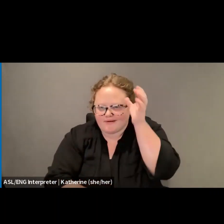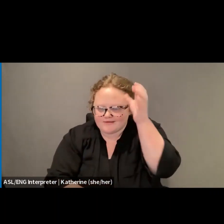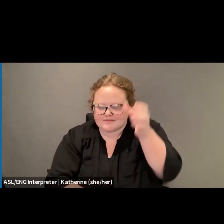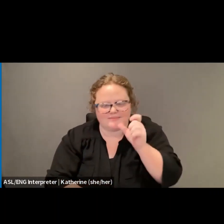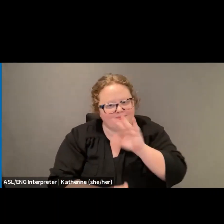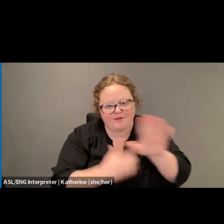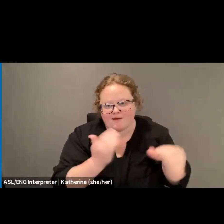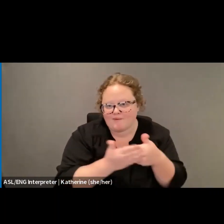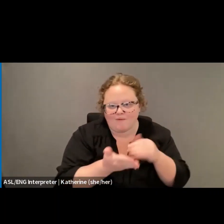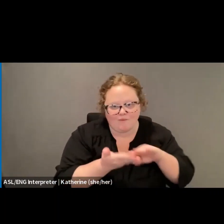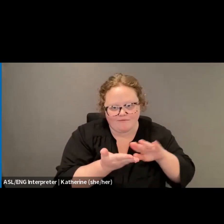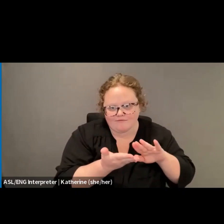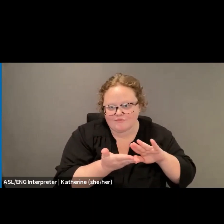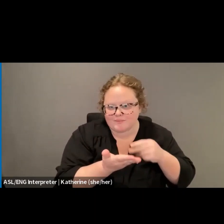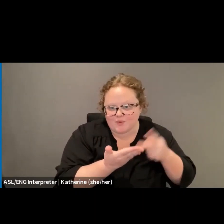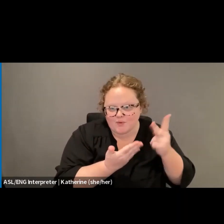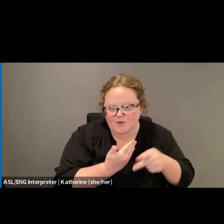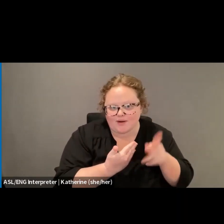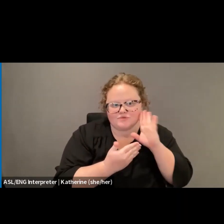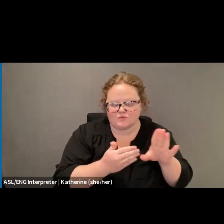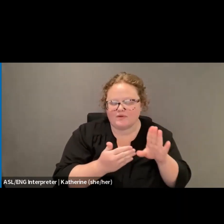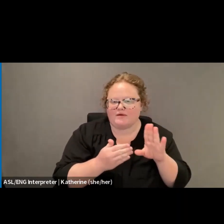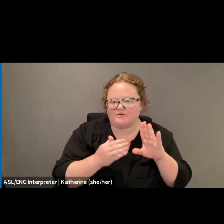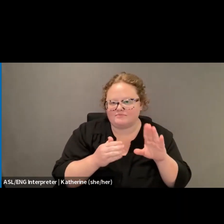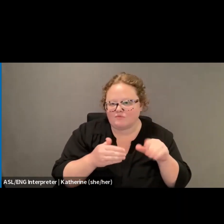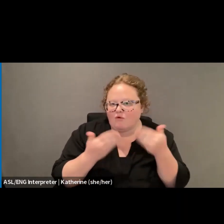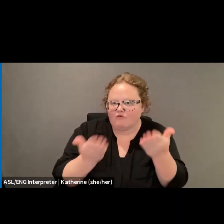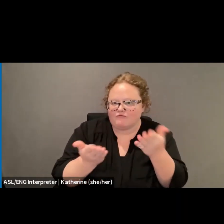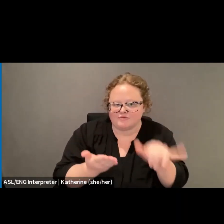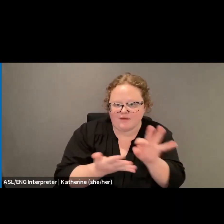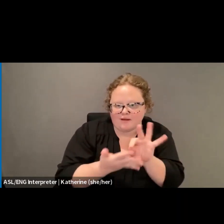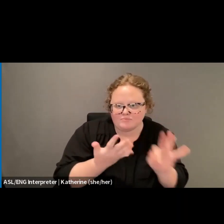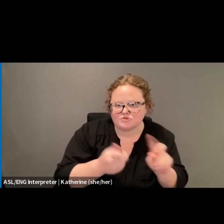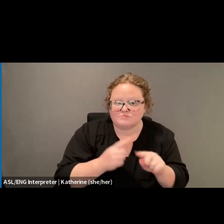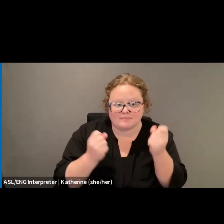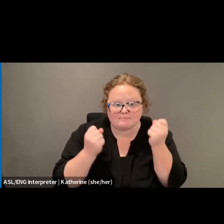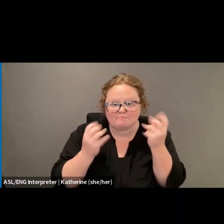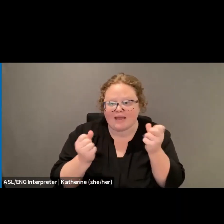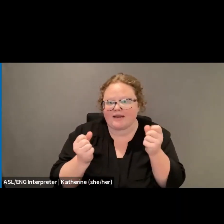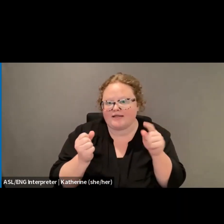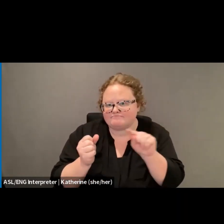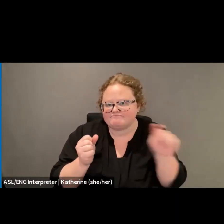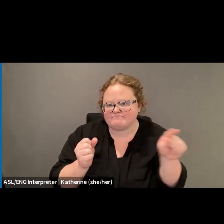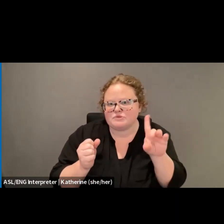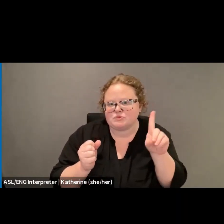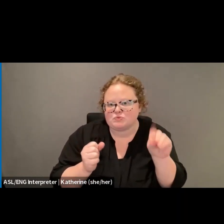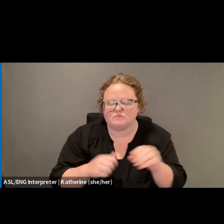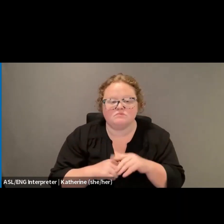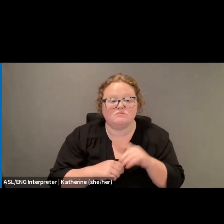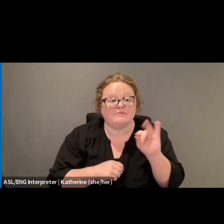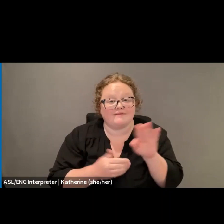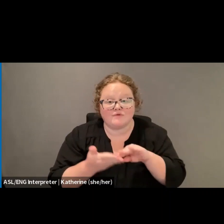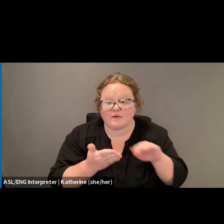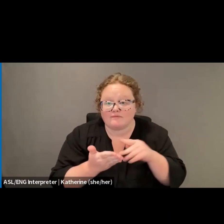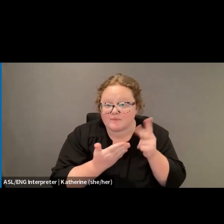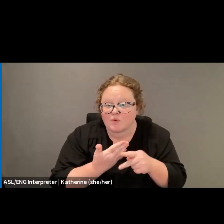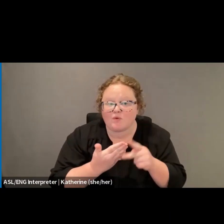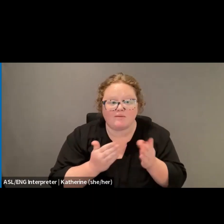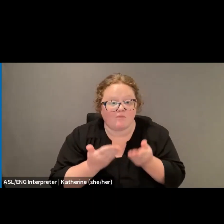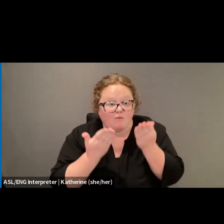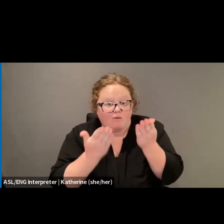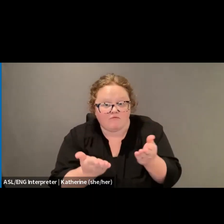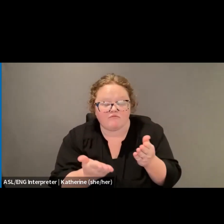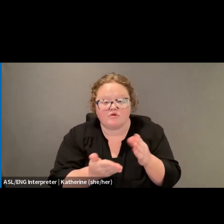with participant-directed services offer budget authority, but a lot do. And when a waiver does offer budget authority, that means